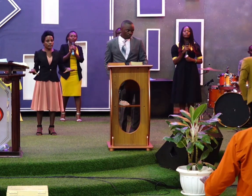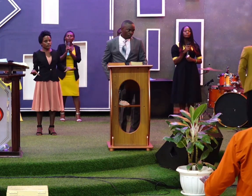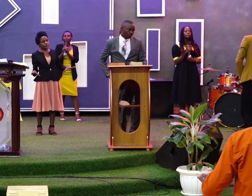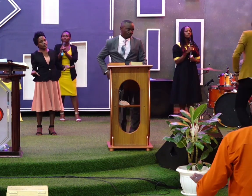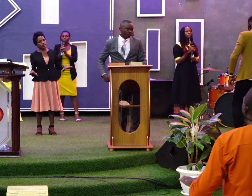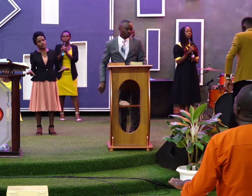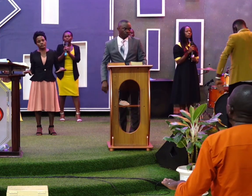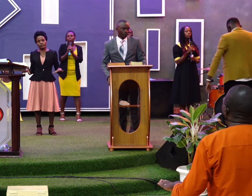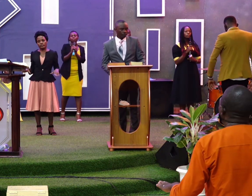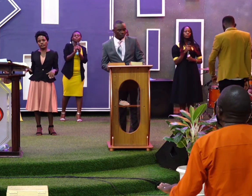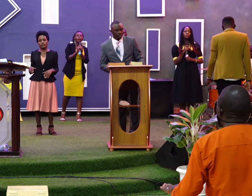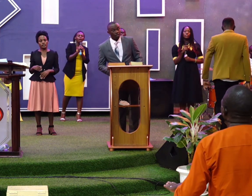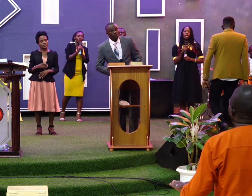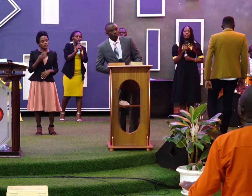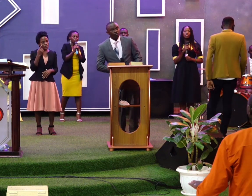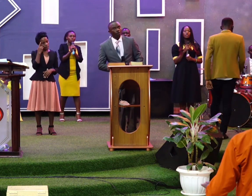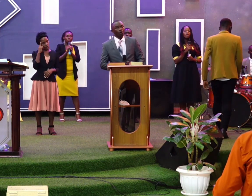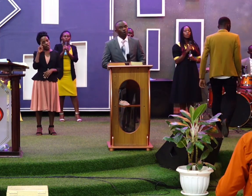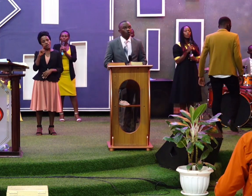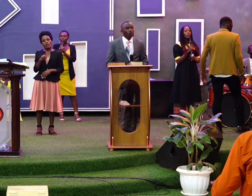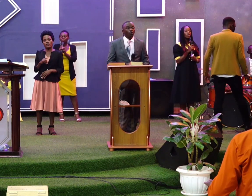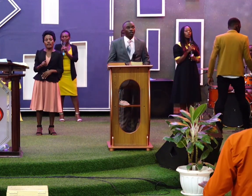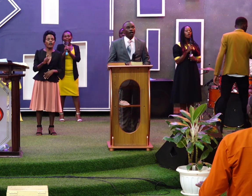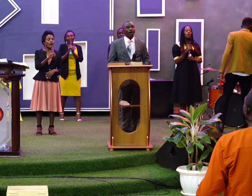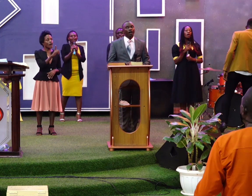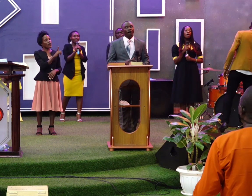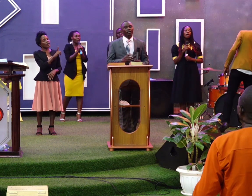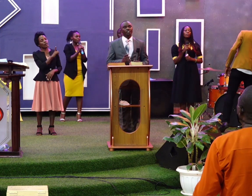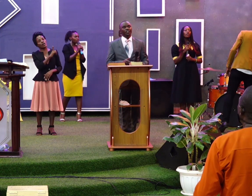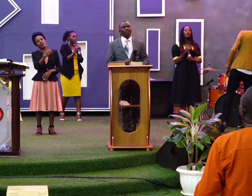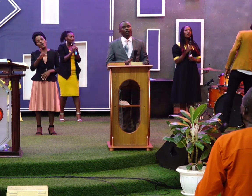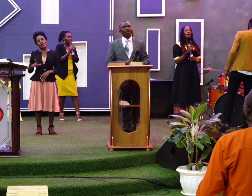ground. For the Lord is here. Oh, the